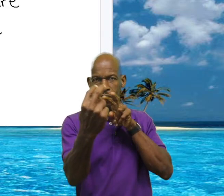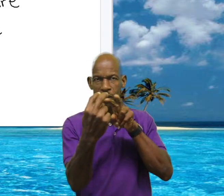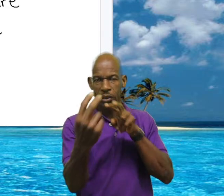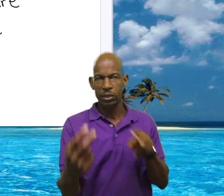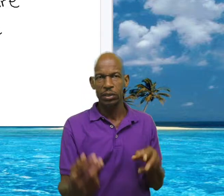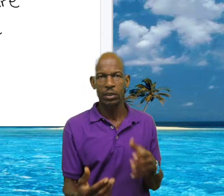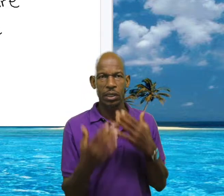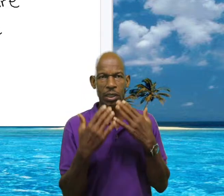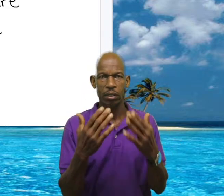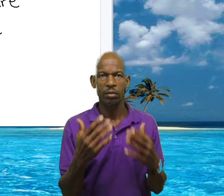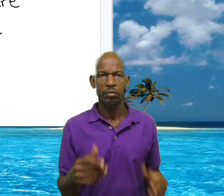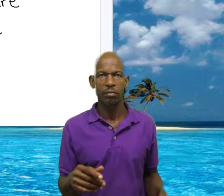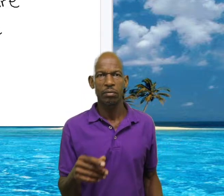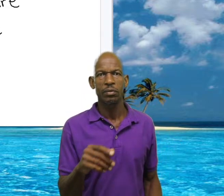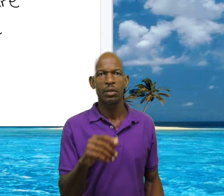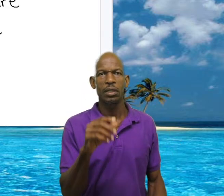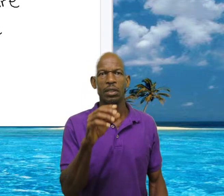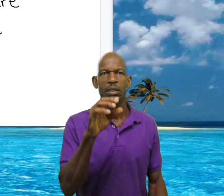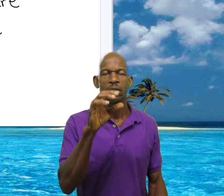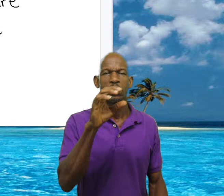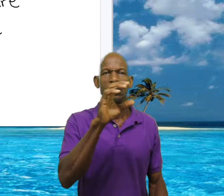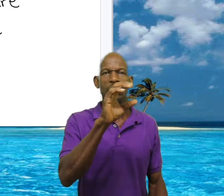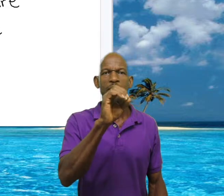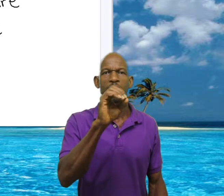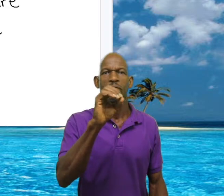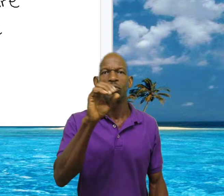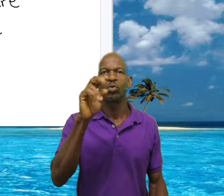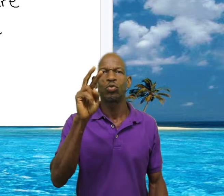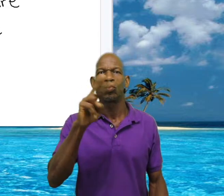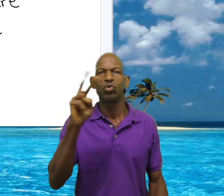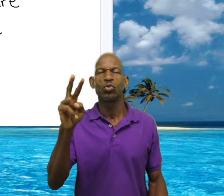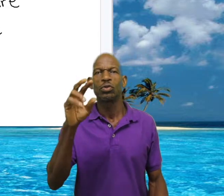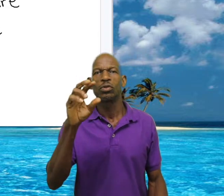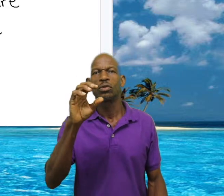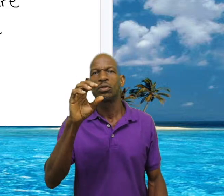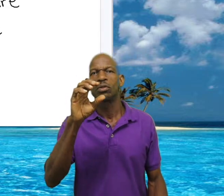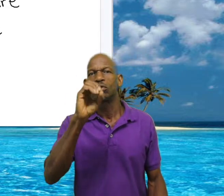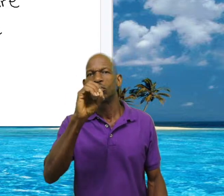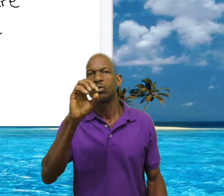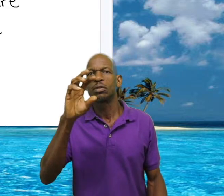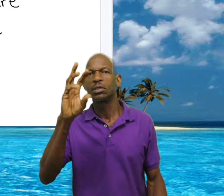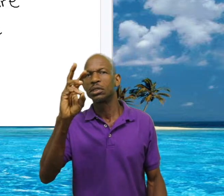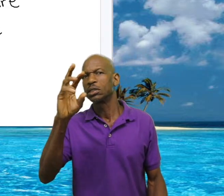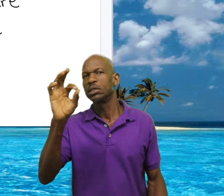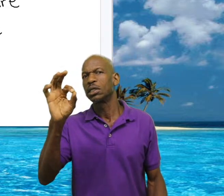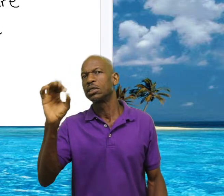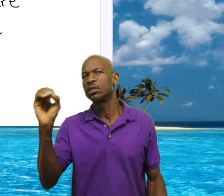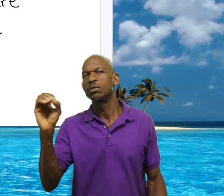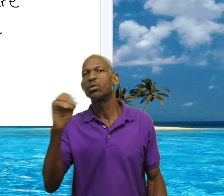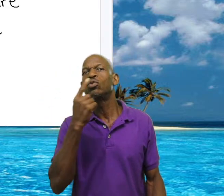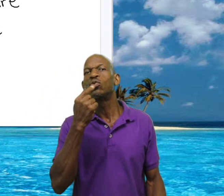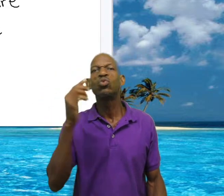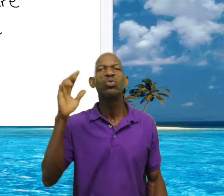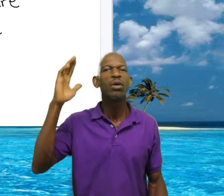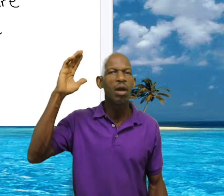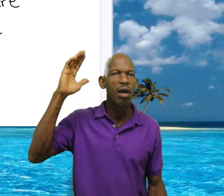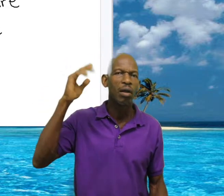seeing 022690. I'm not sure who that person is. Could you put on your camera, please? Right, so we do not